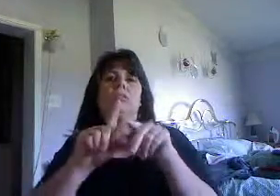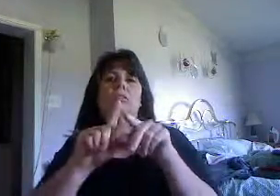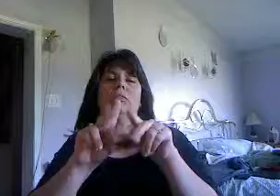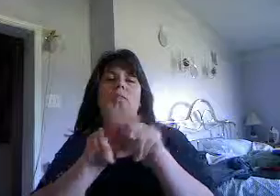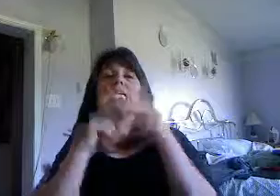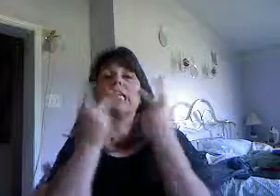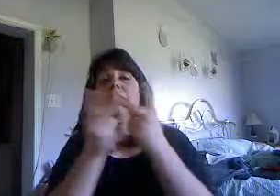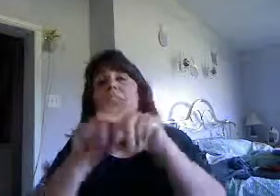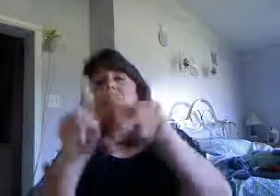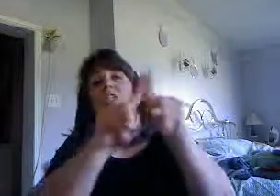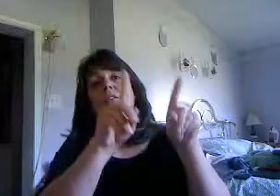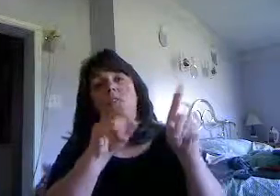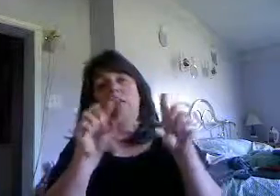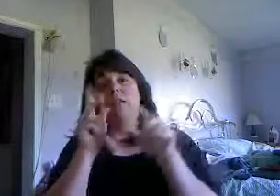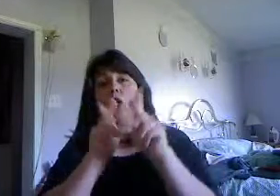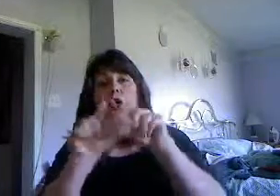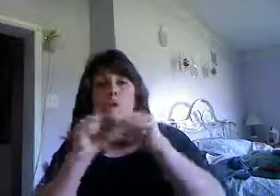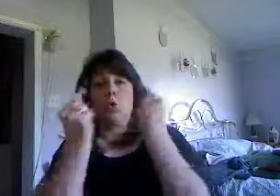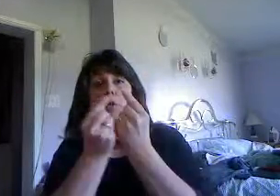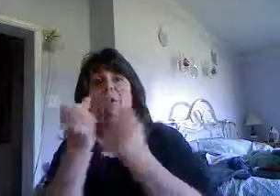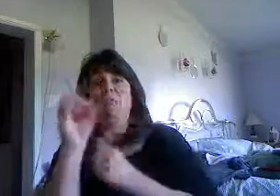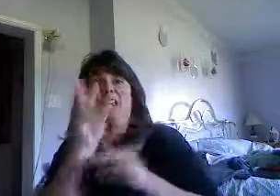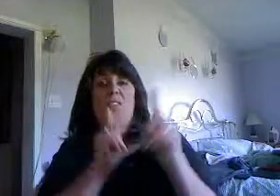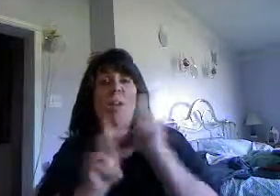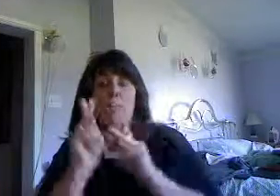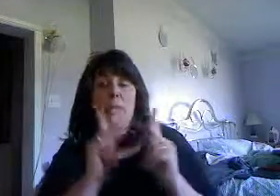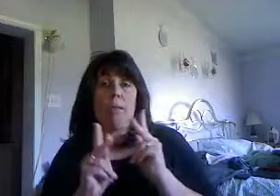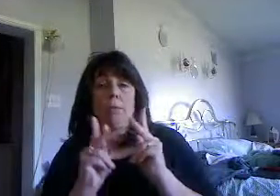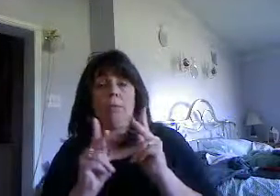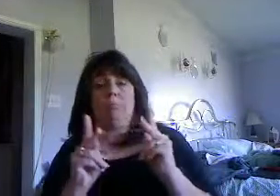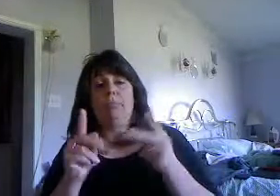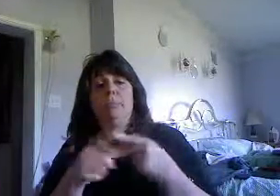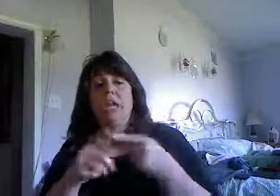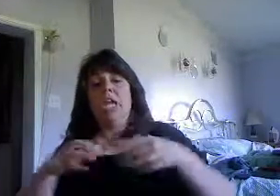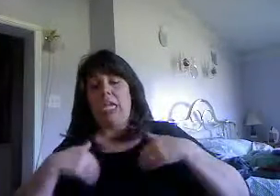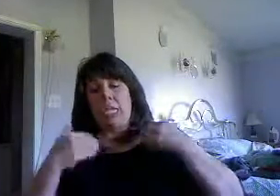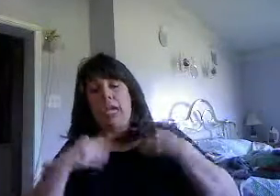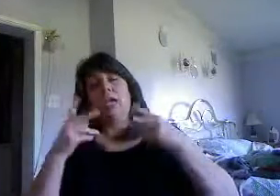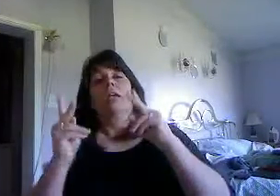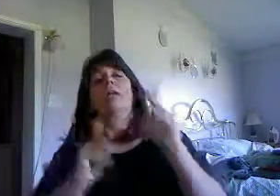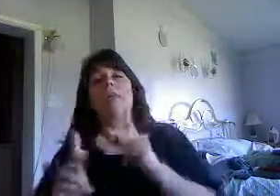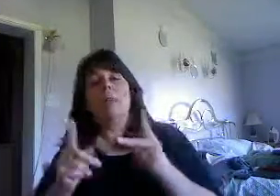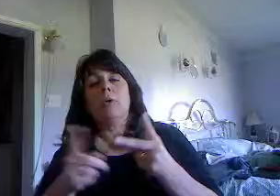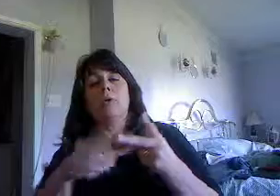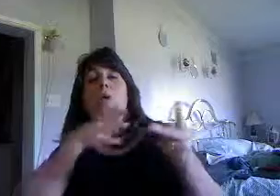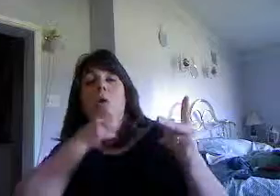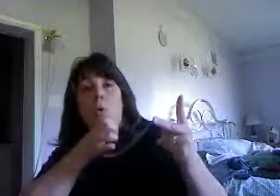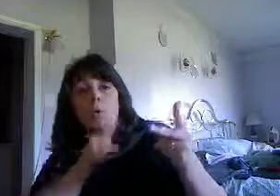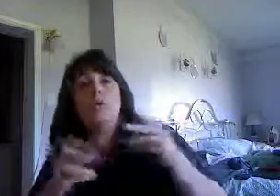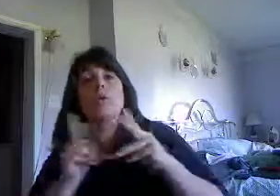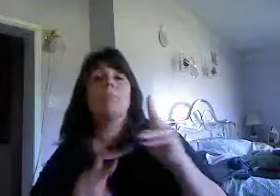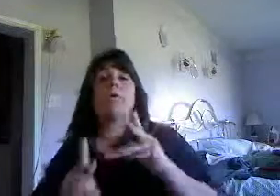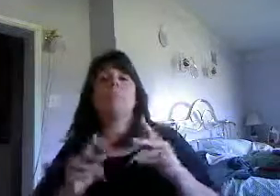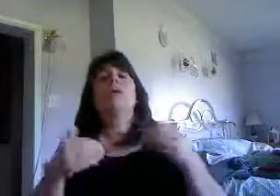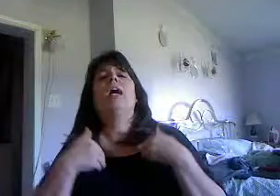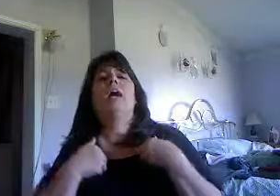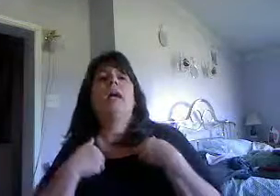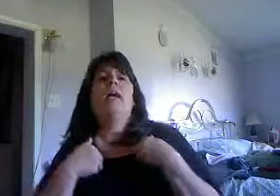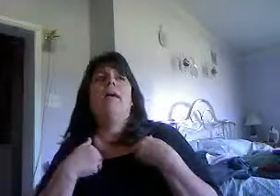$50,000 and above. So because manufacturing has gotten so specific to market niches, they require a lot